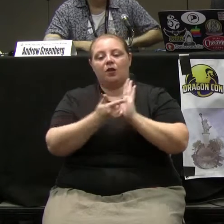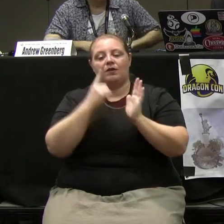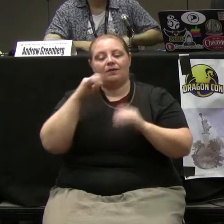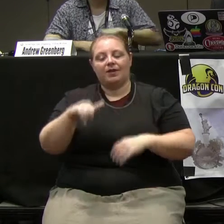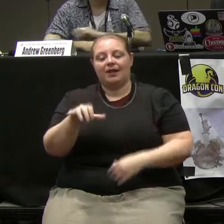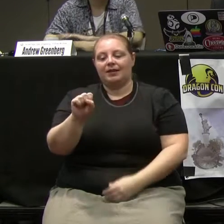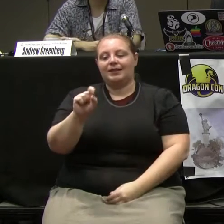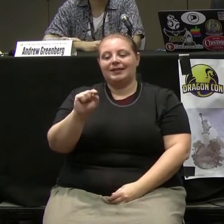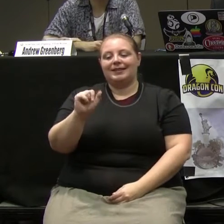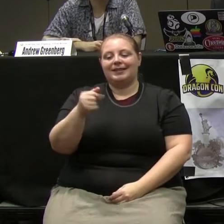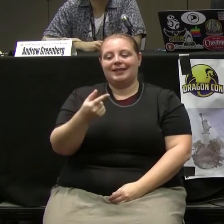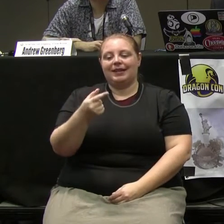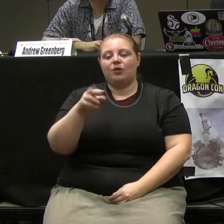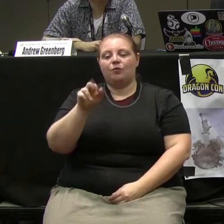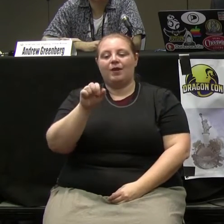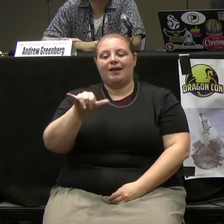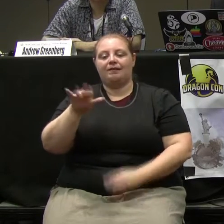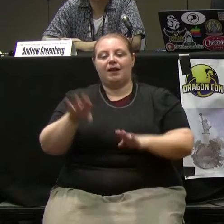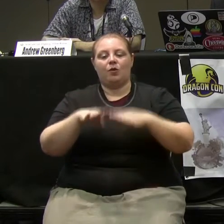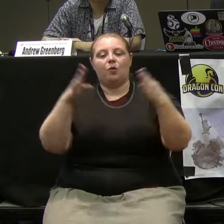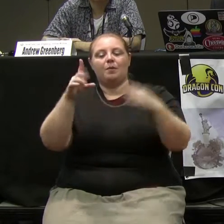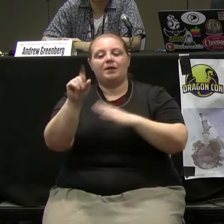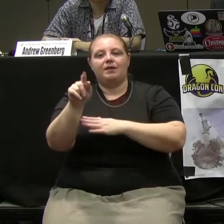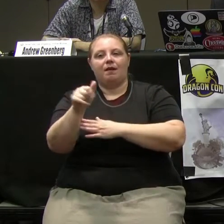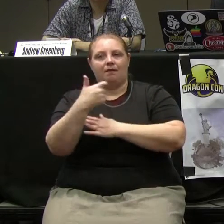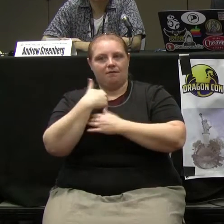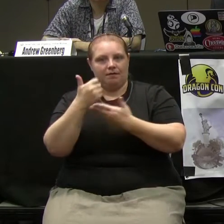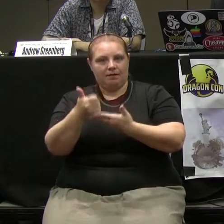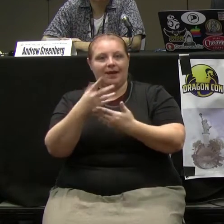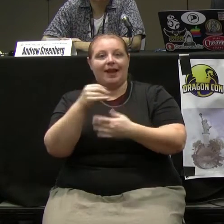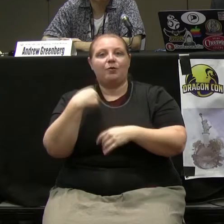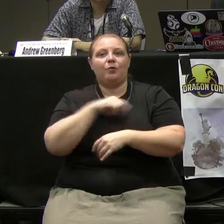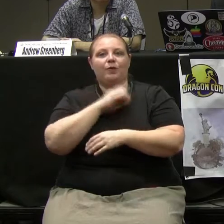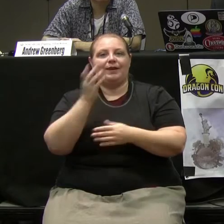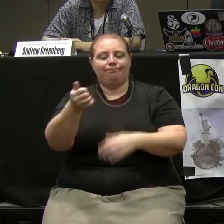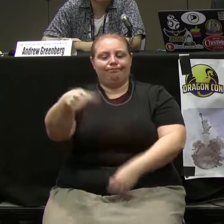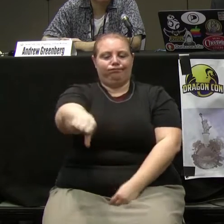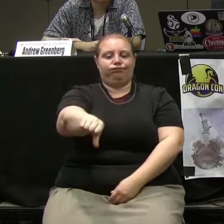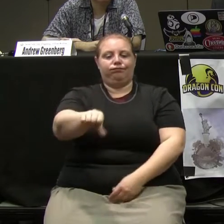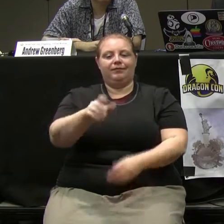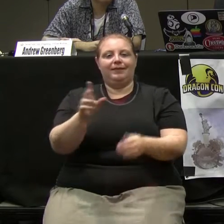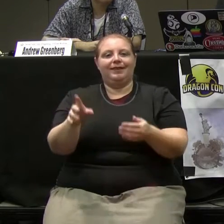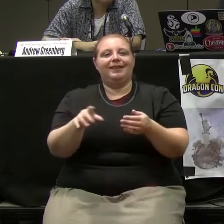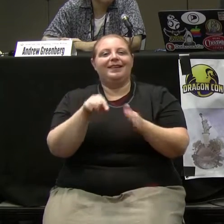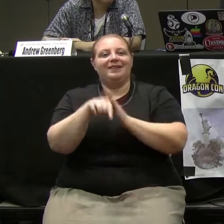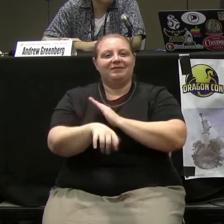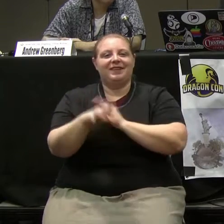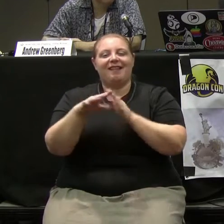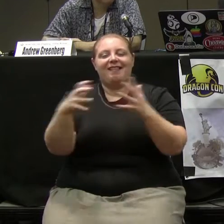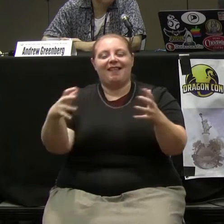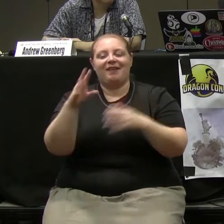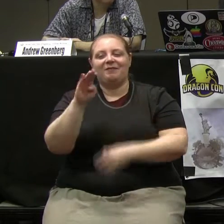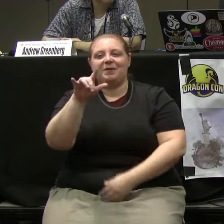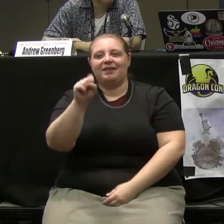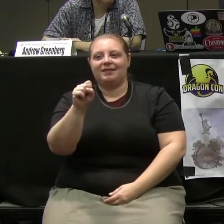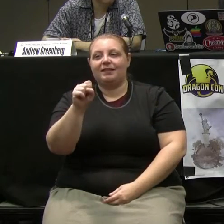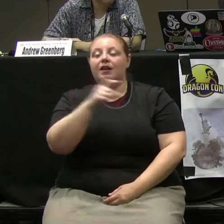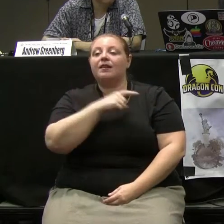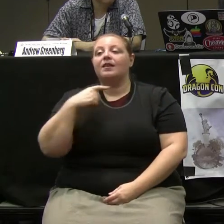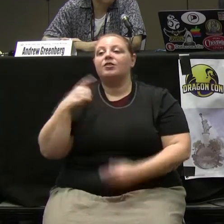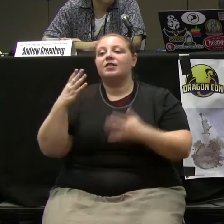stingrays and open data. We also, probably more than that, kill a lot of bills. legislators like to introduce a lot